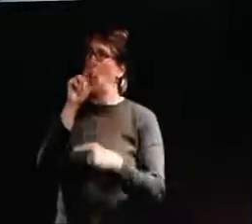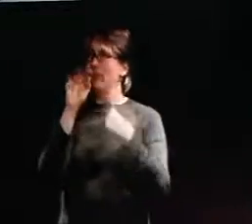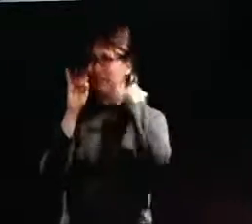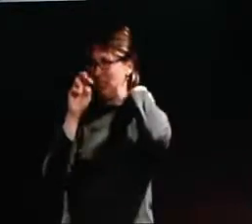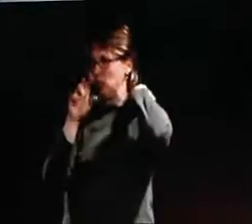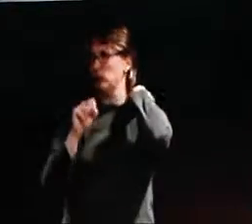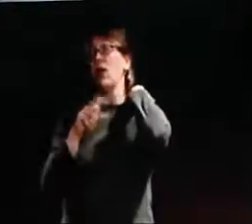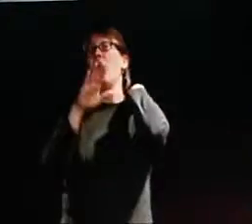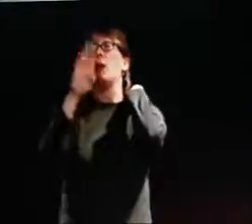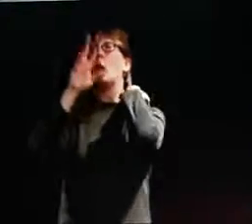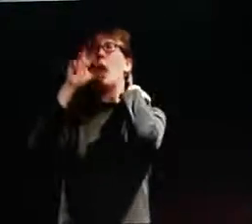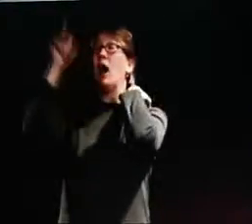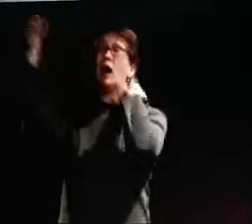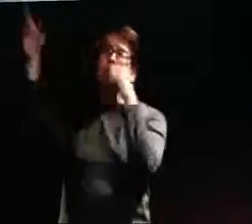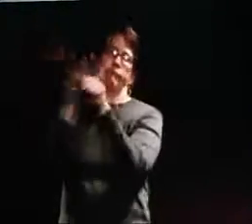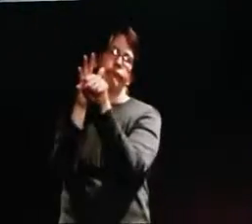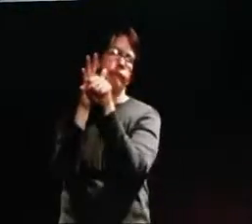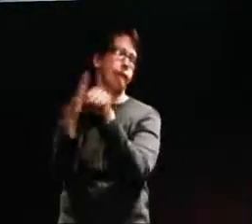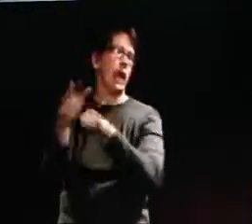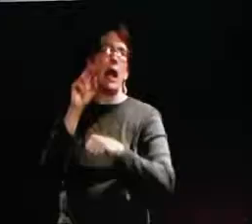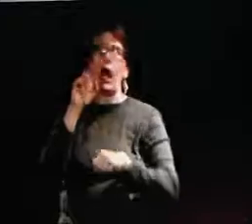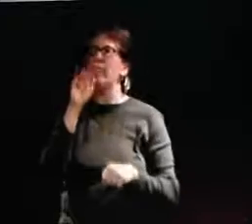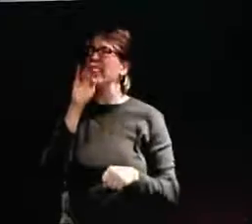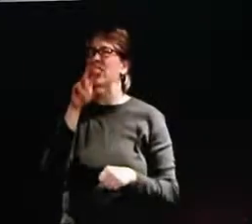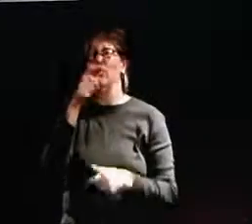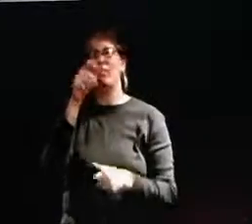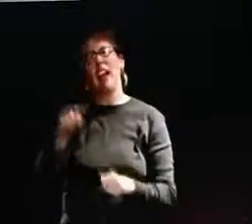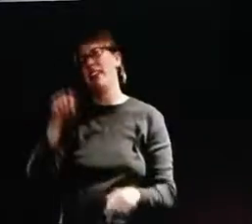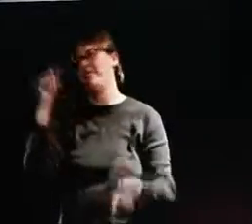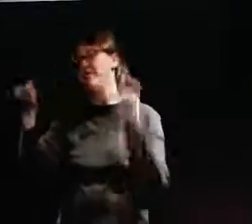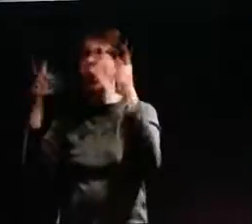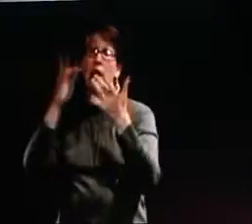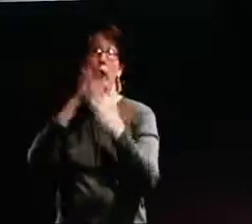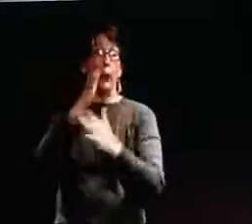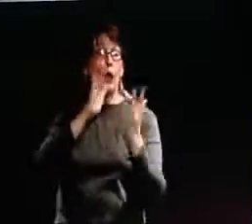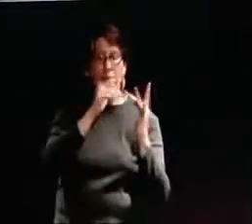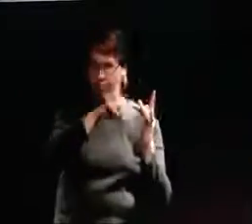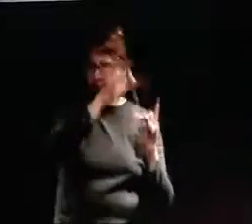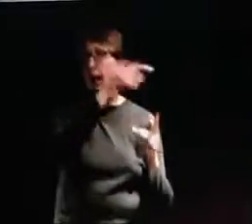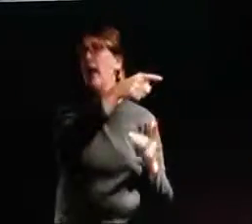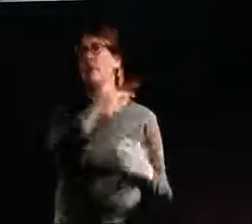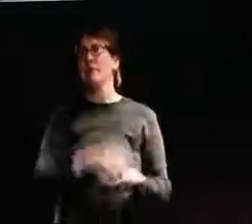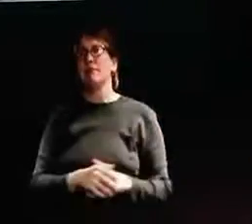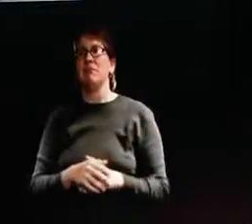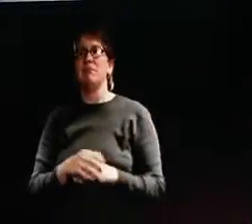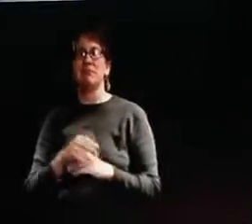wood canoes, and they're just gorgeous. But again, my suggestion would be think about an